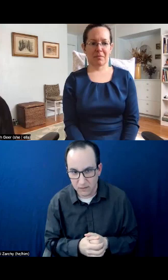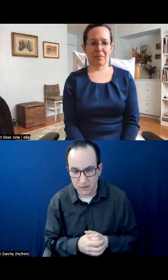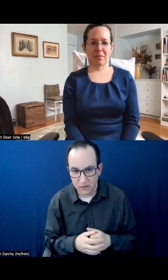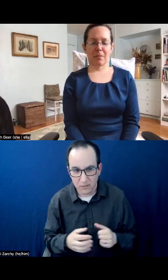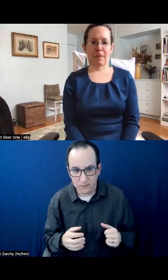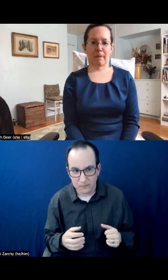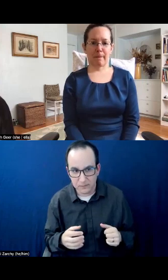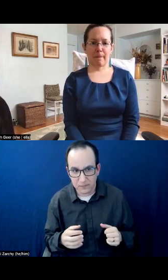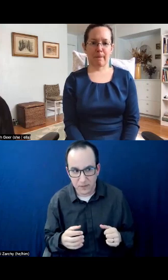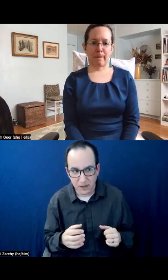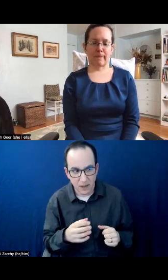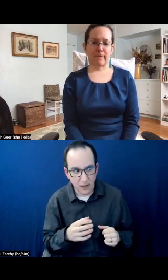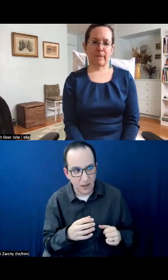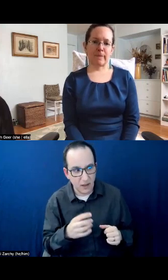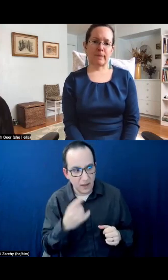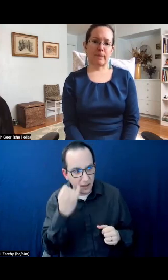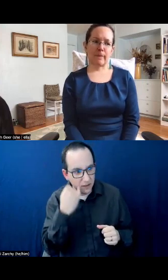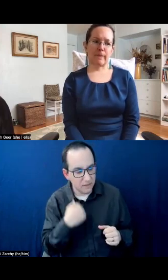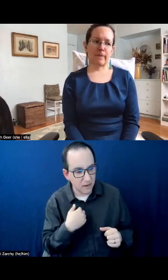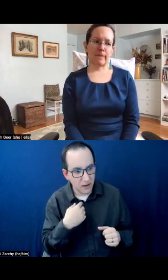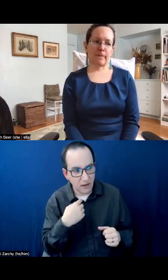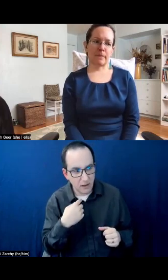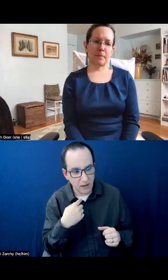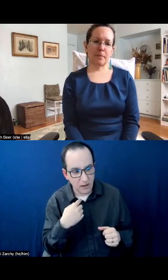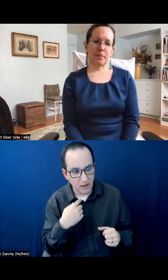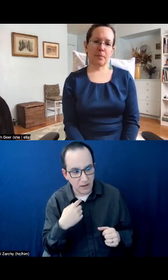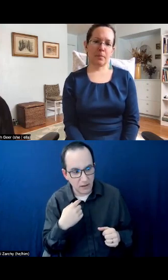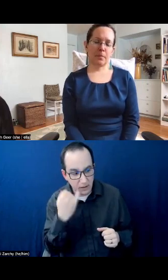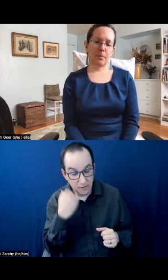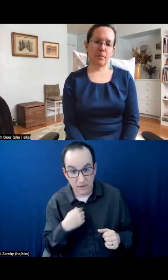It's an option that they invented themselves.